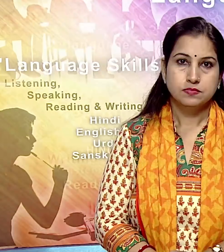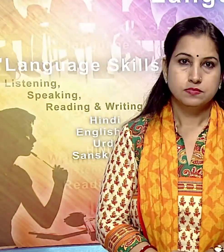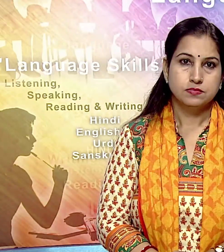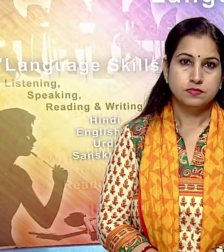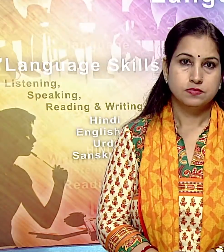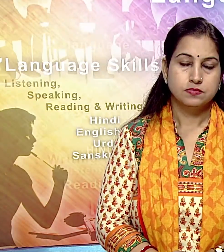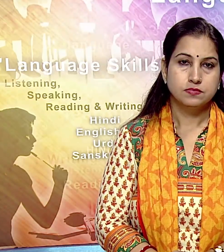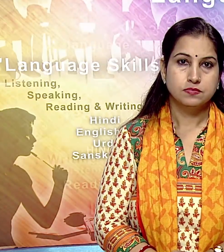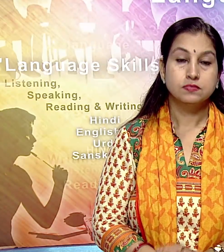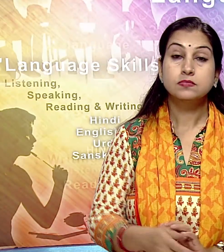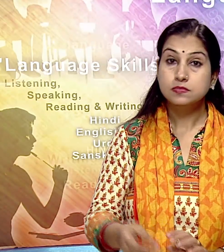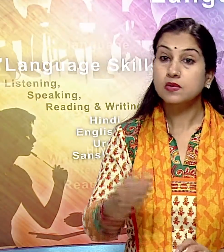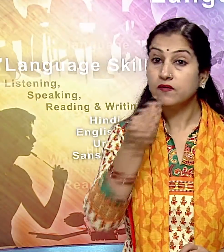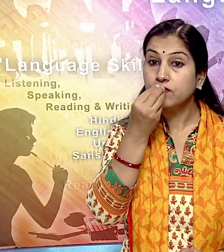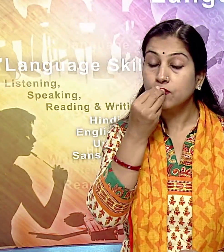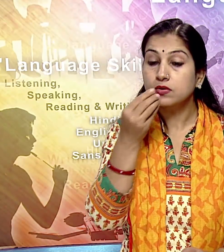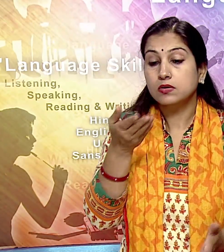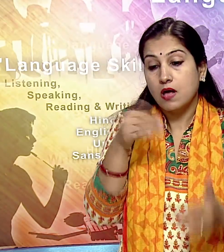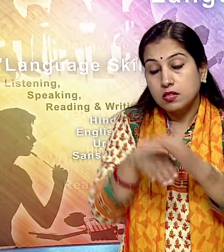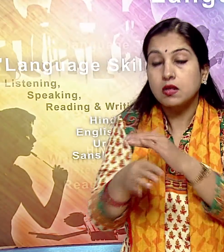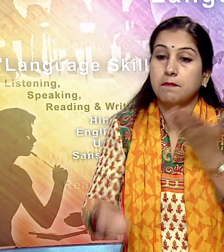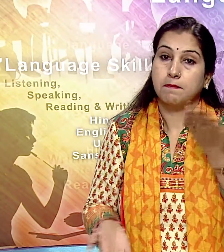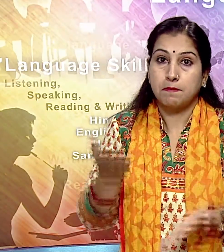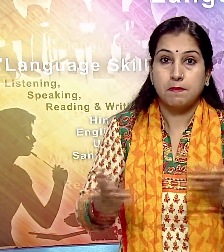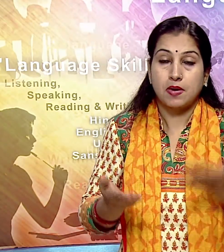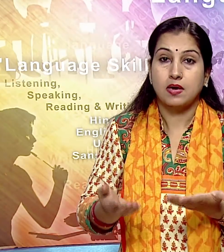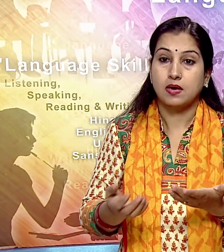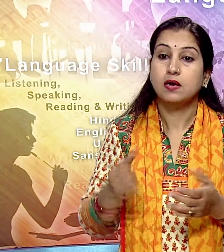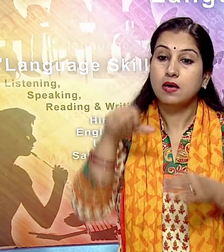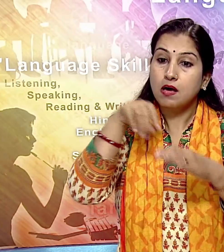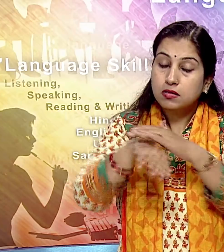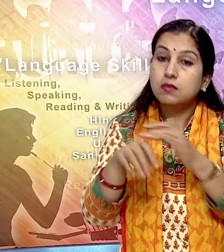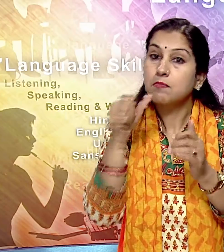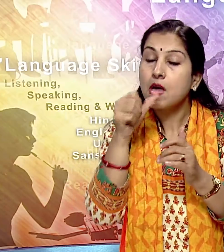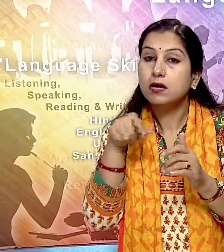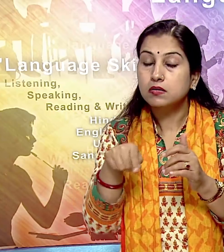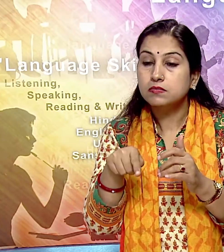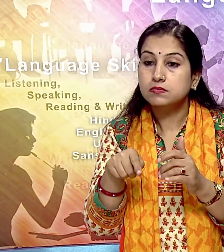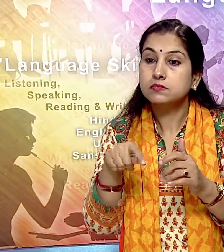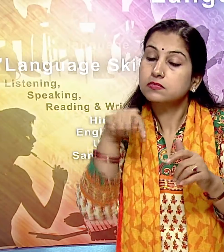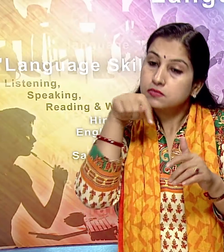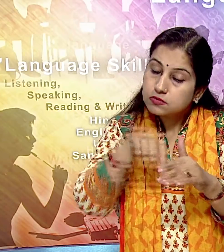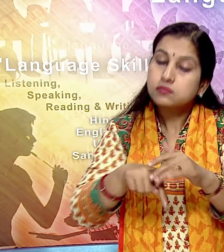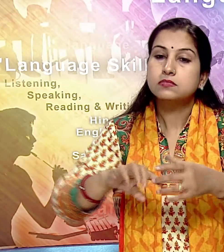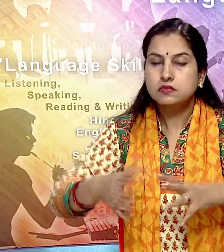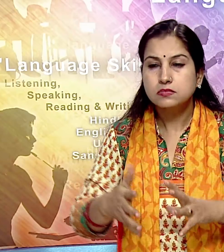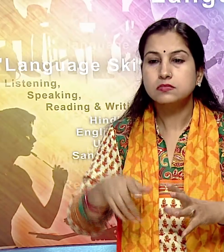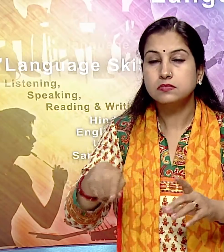The food may contain some liquid through batter or dough, and that is the moisture exposed to hot